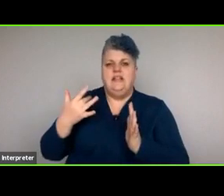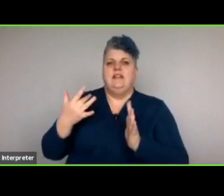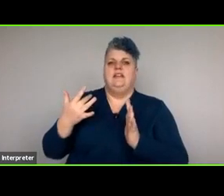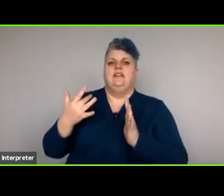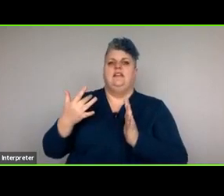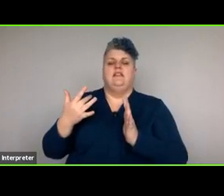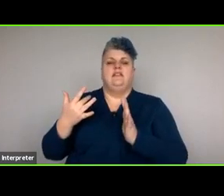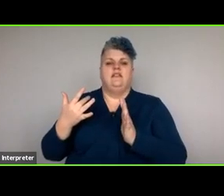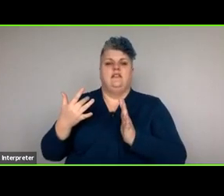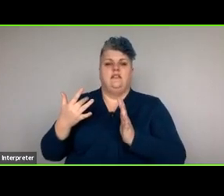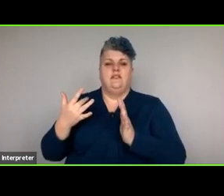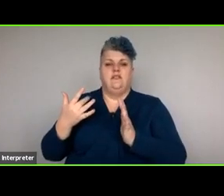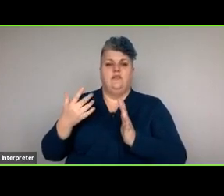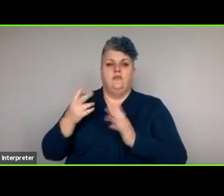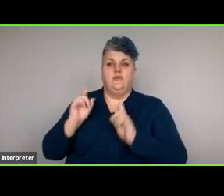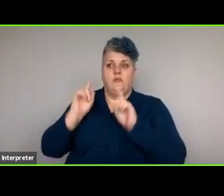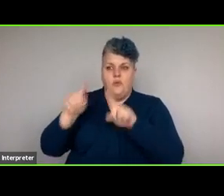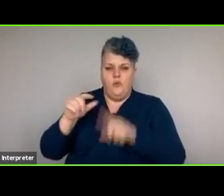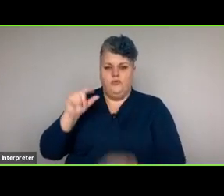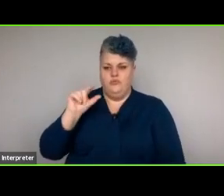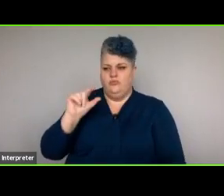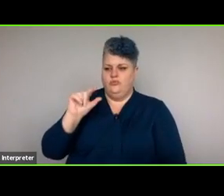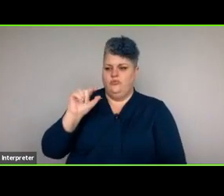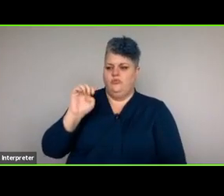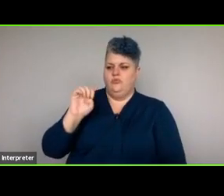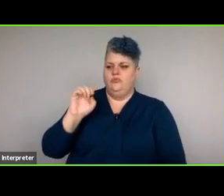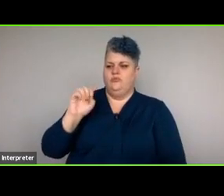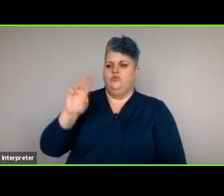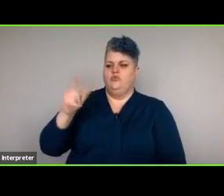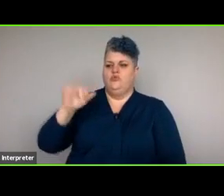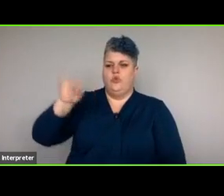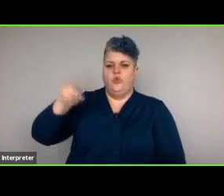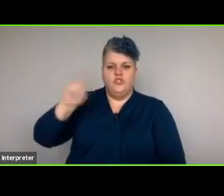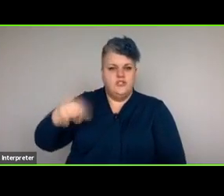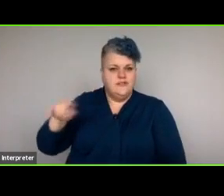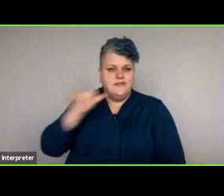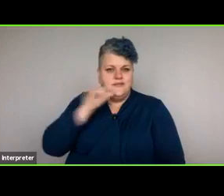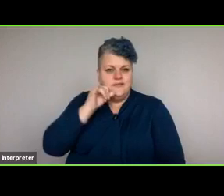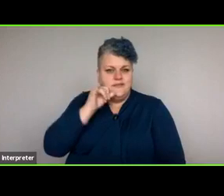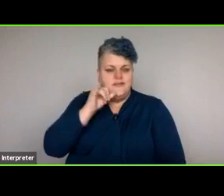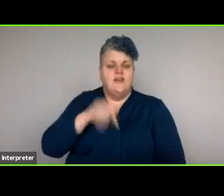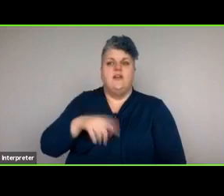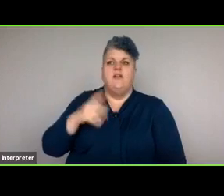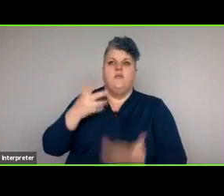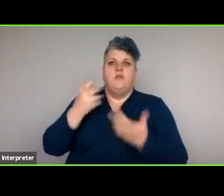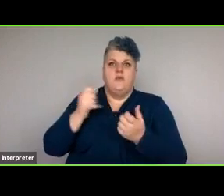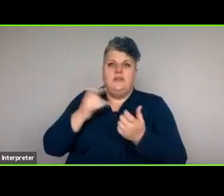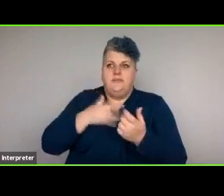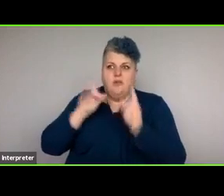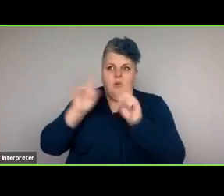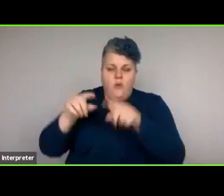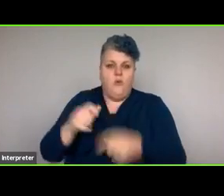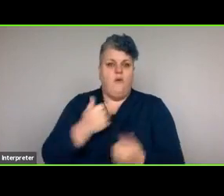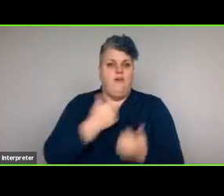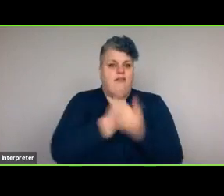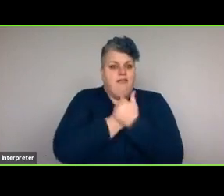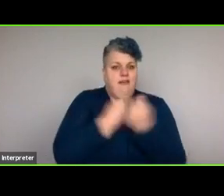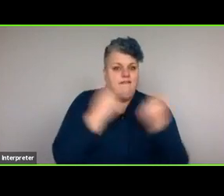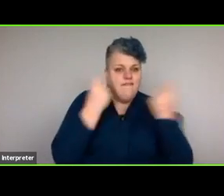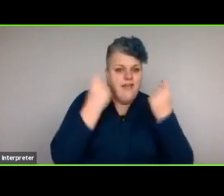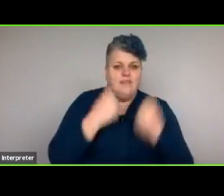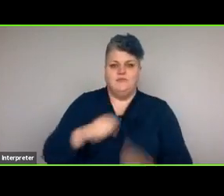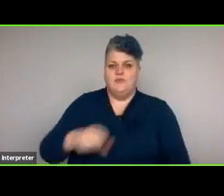would be able to go to a place like George's to experience that, or have Pride or Love Fest that would normally